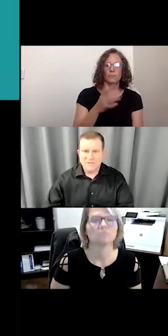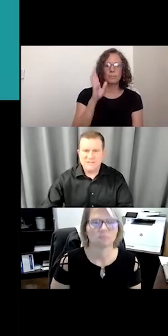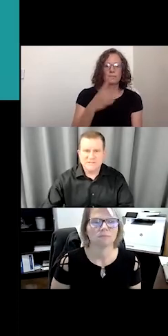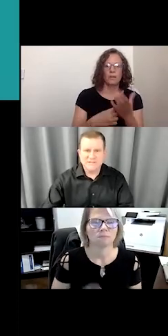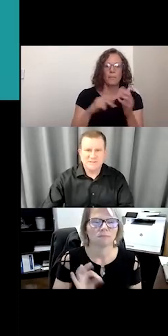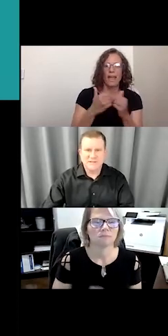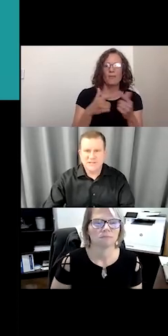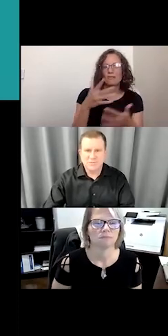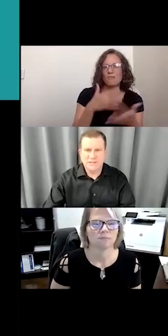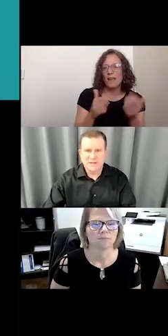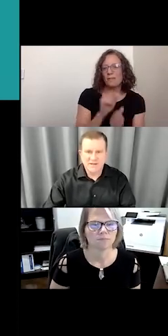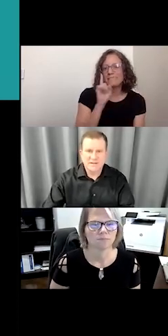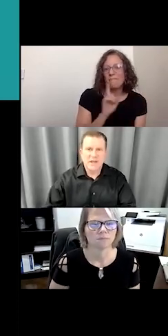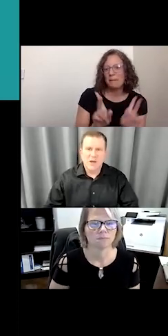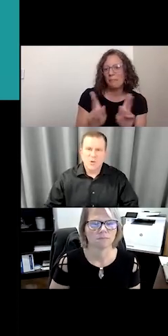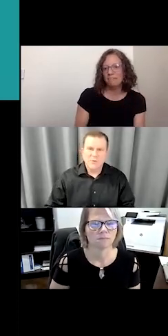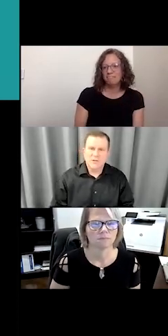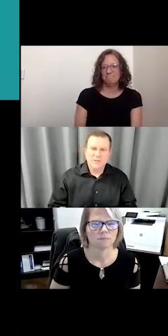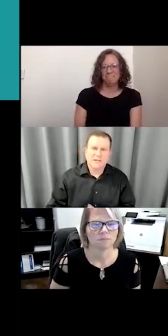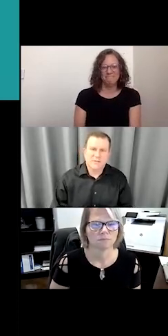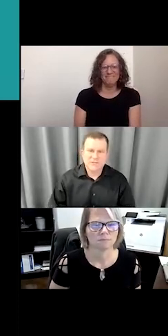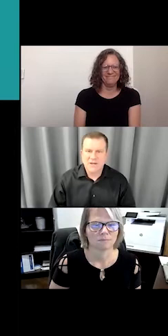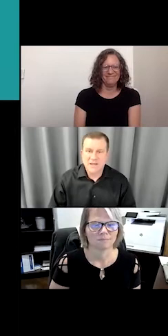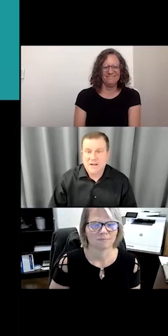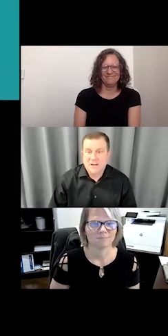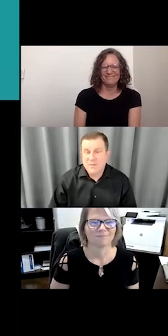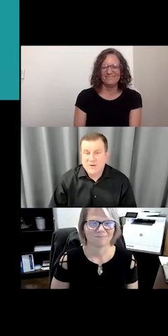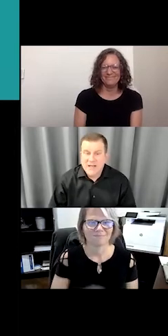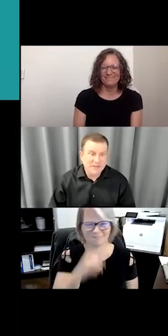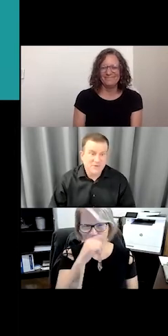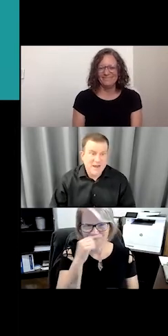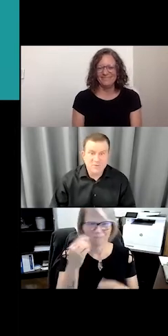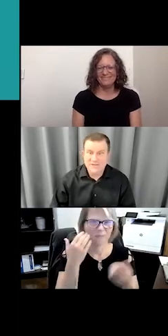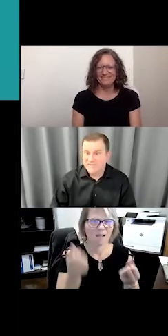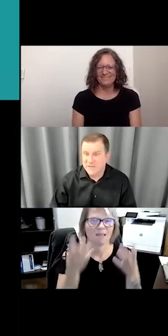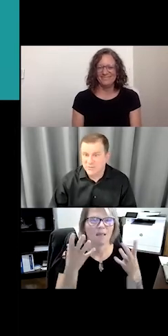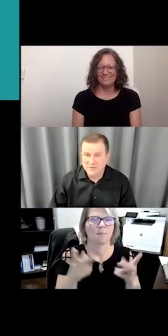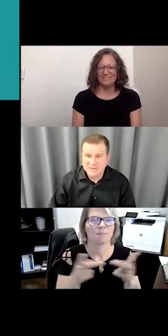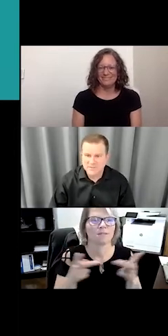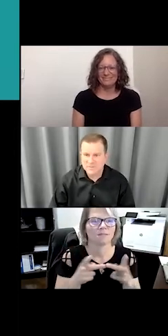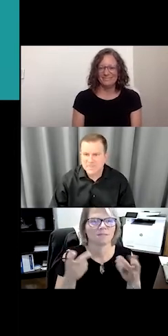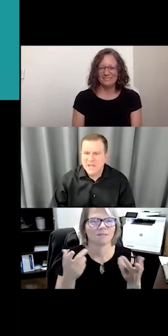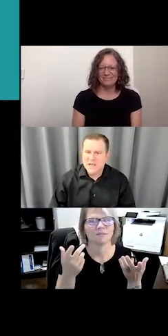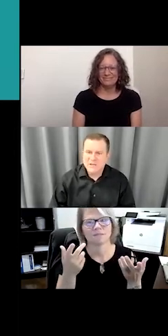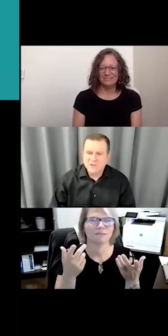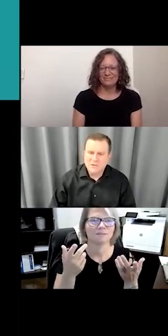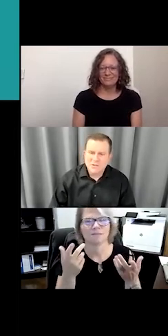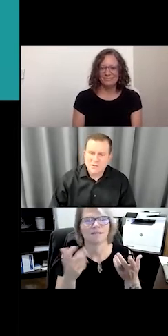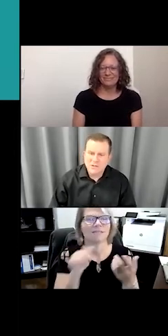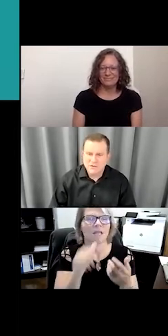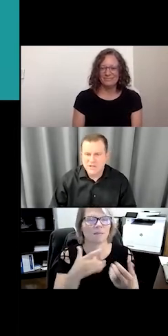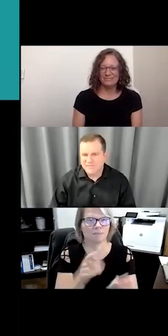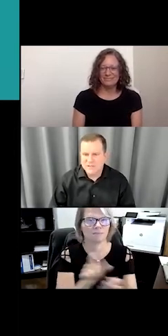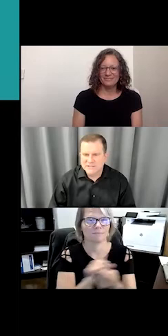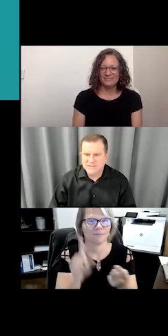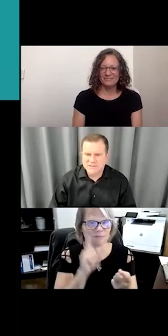And Christy, let's let you begin. Well, I'm going to begin by talking about how to interact with deaf people. And you know,